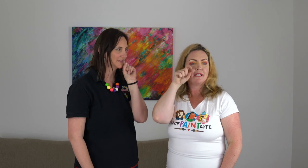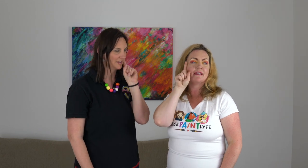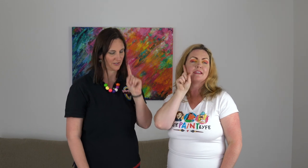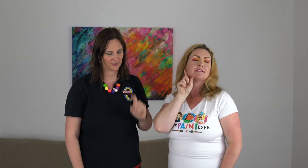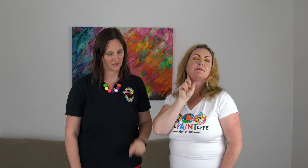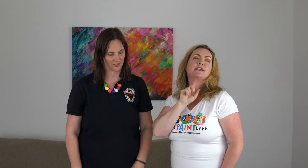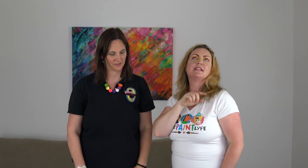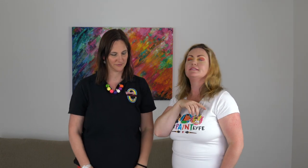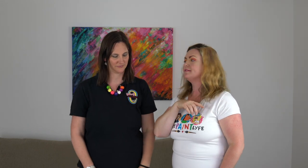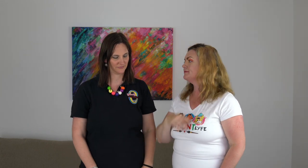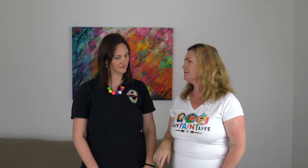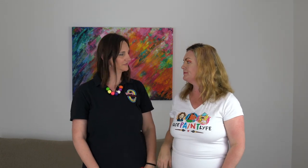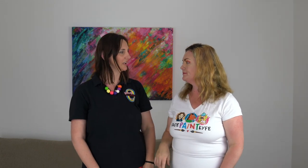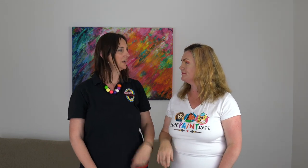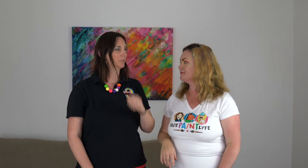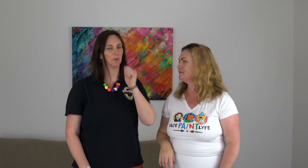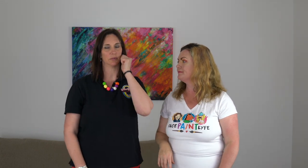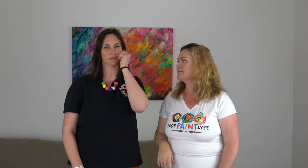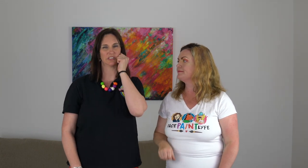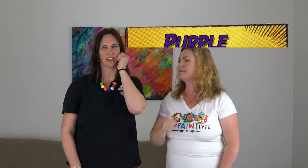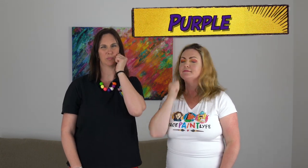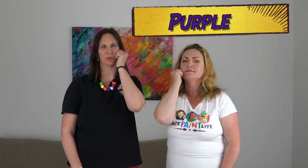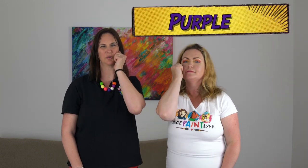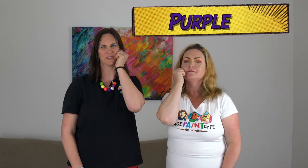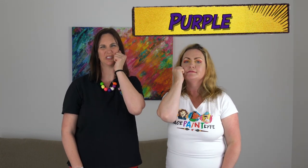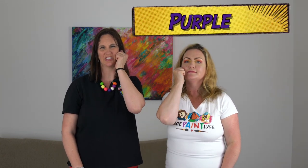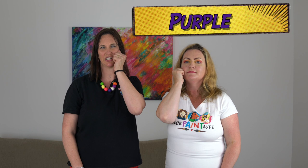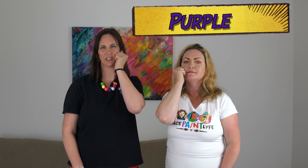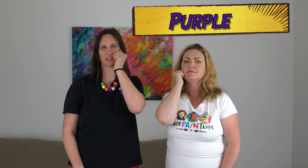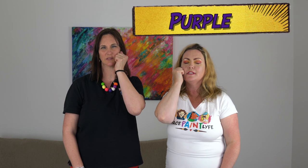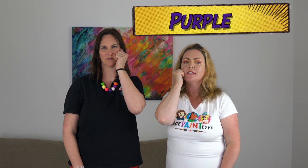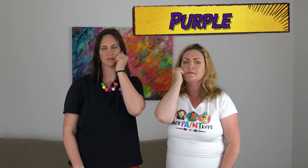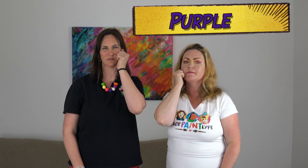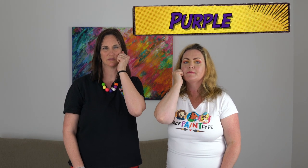Pink, that's pretty. Yeah. Mm. Purple is like a bruise on your cheek. Yeah.